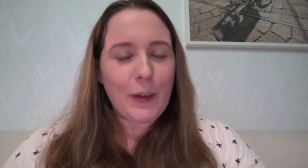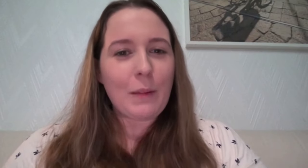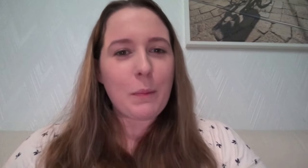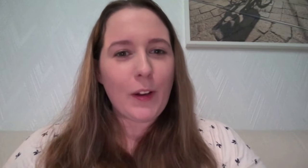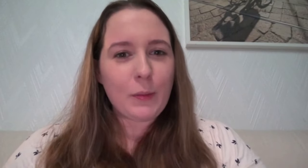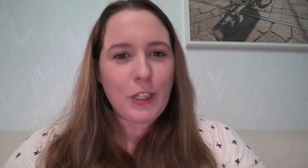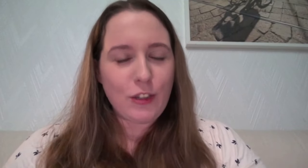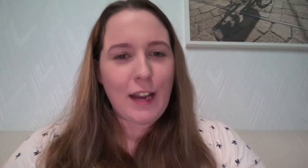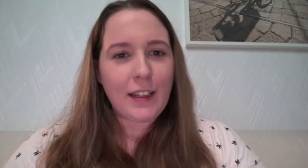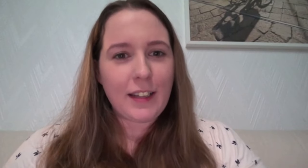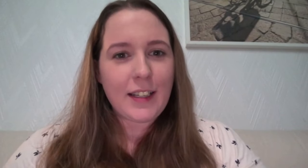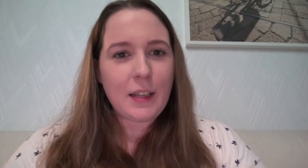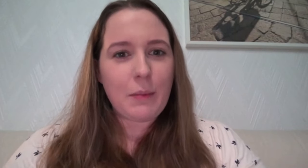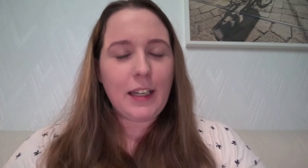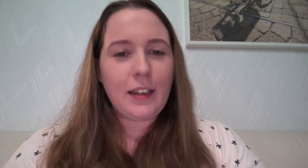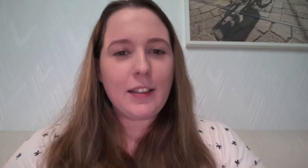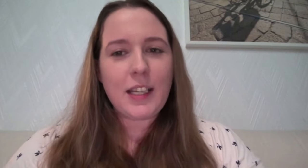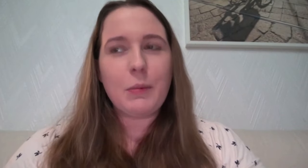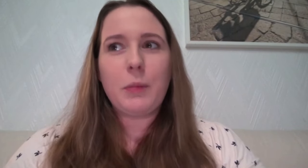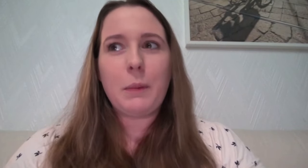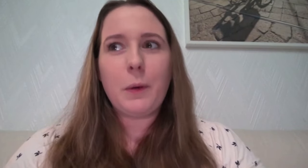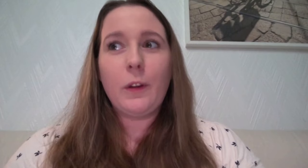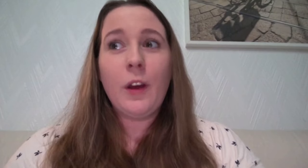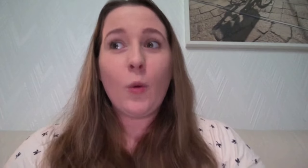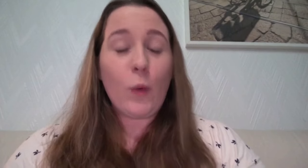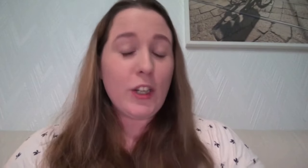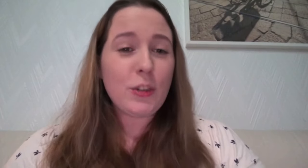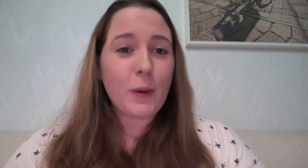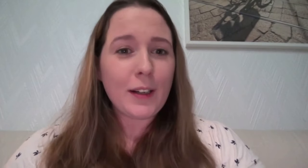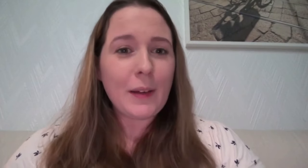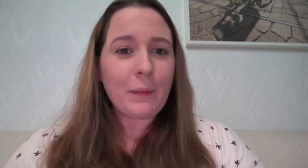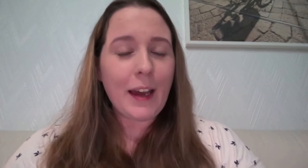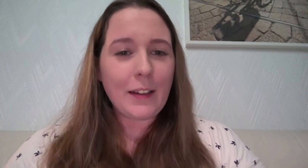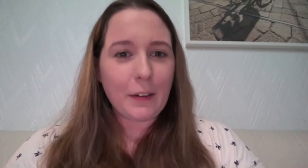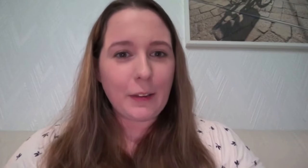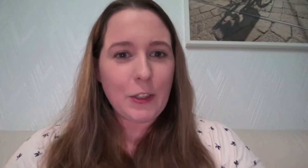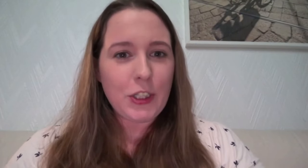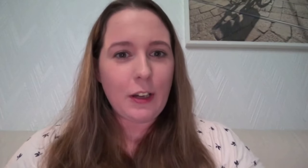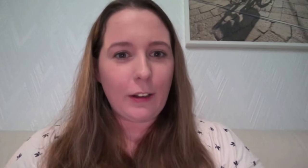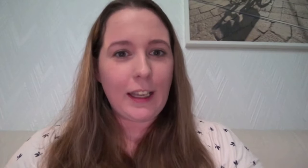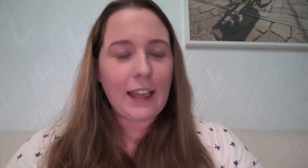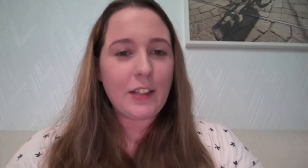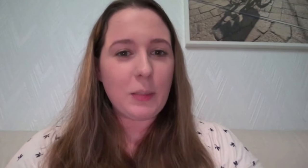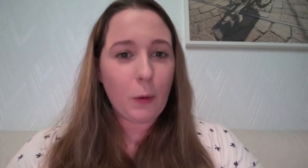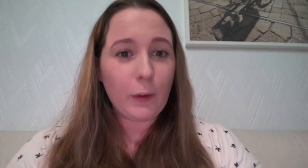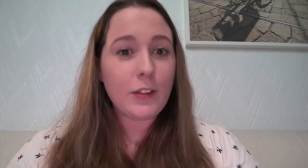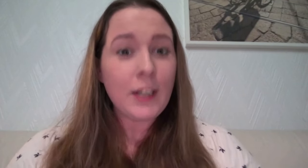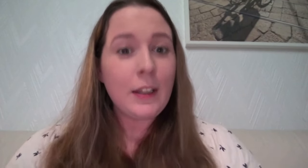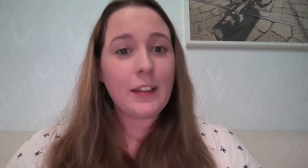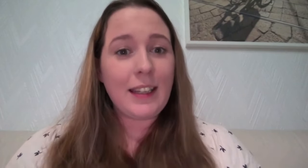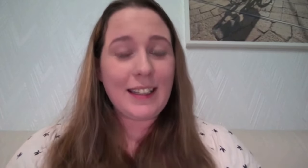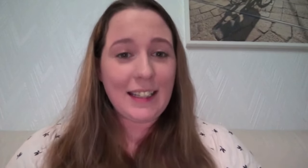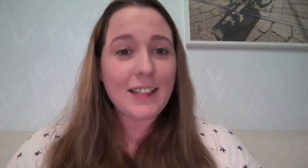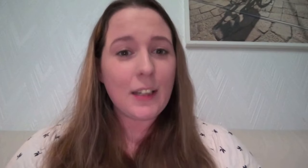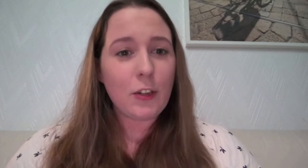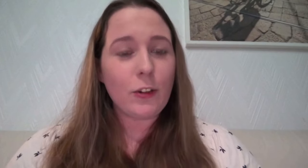we're going, but we do recognise that many disabled people wish to work and currently just aren't getting the support that